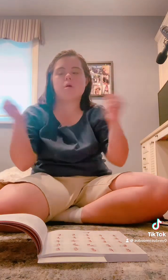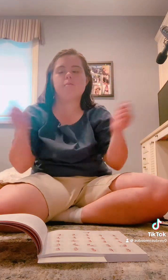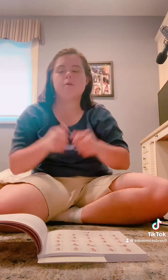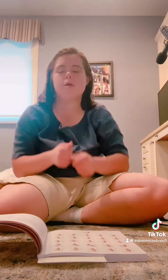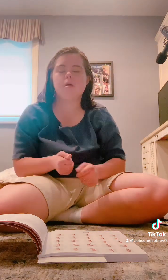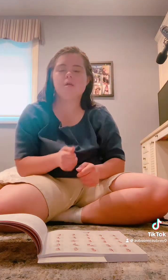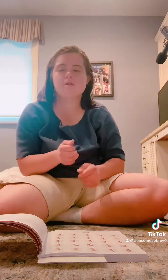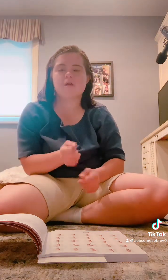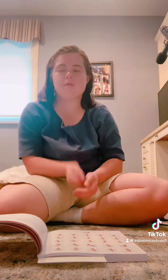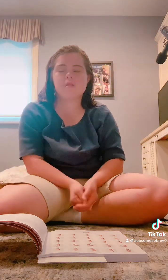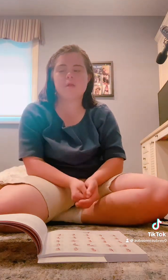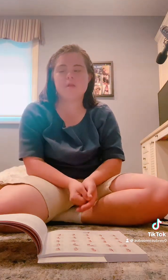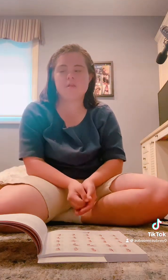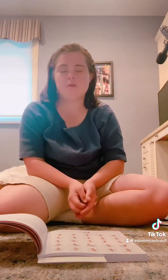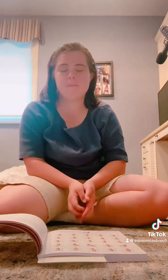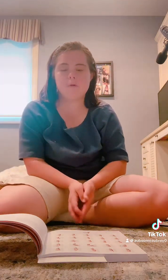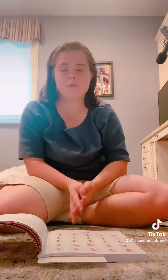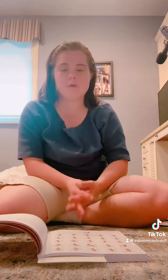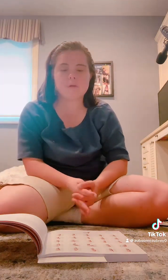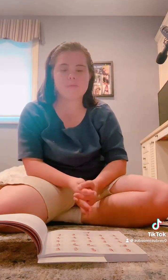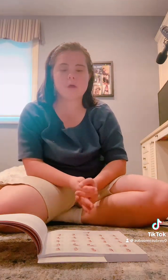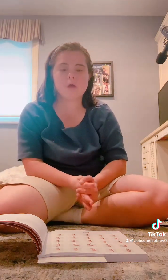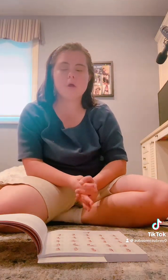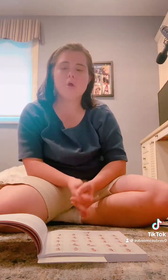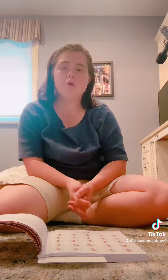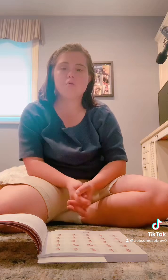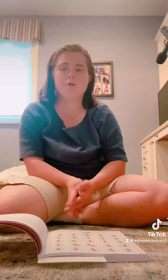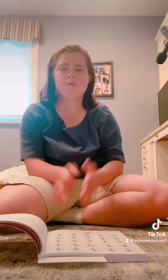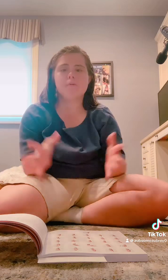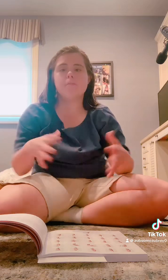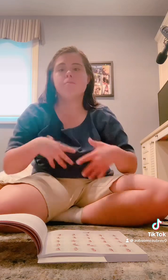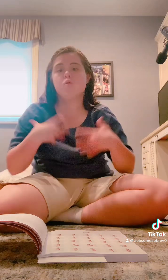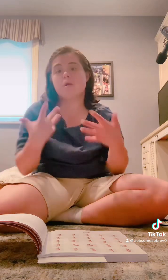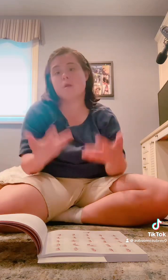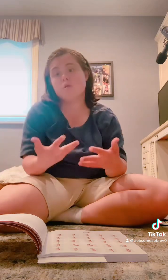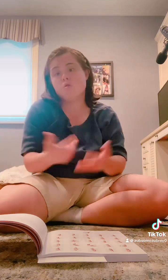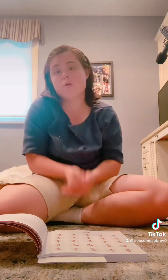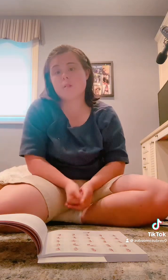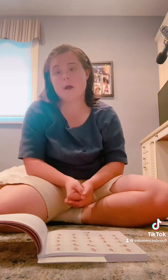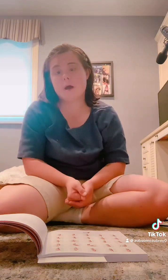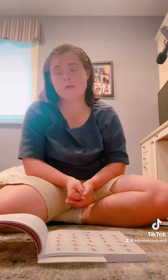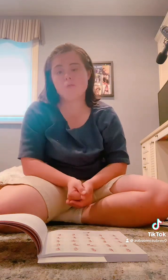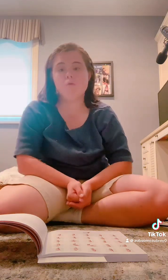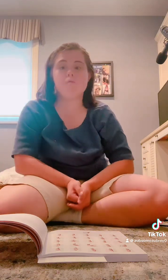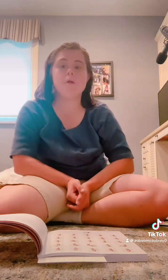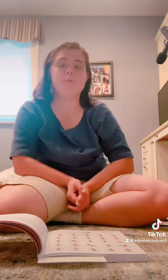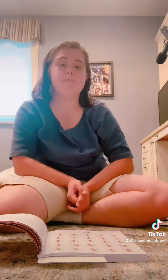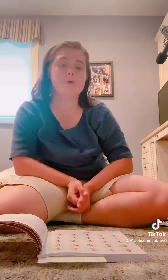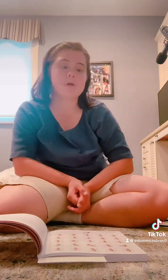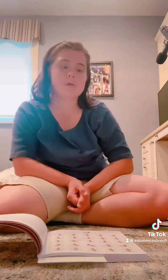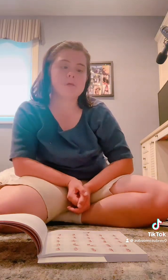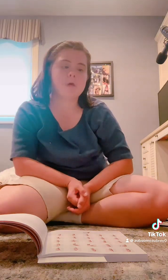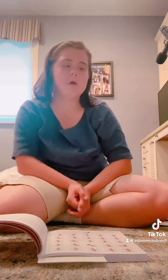and they sound like bells or something. So we definitely put music into the class. We read books,